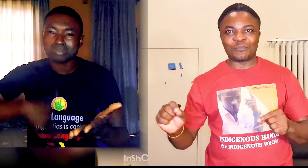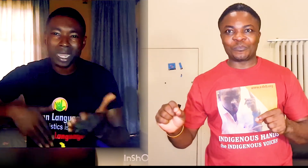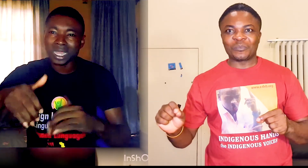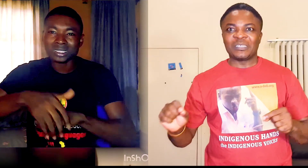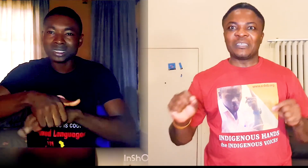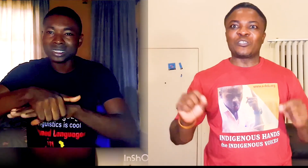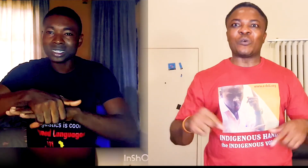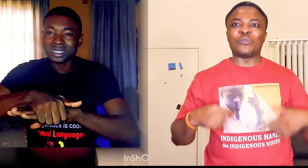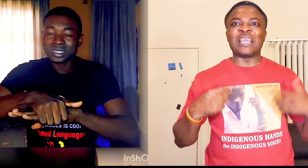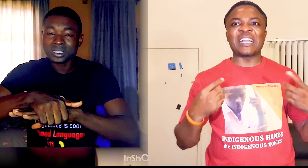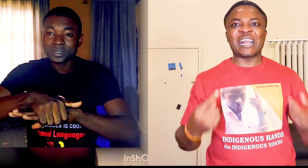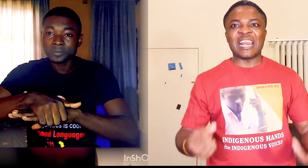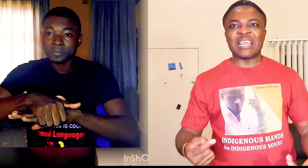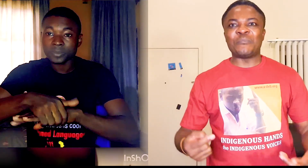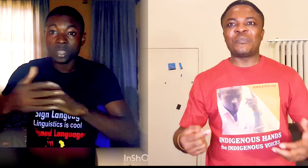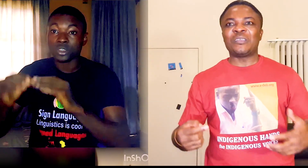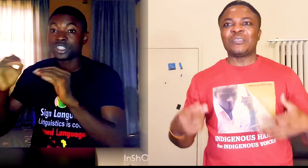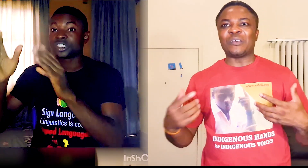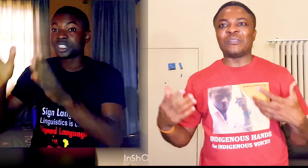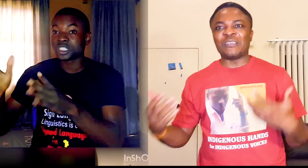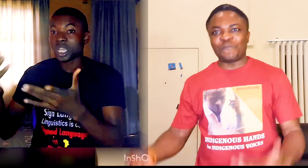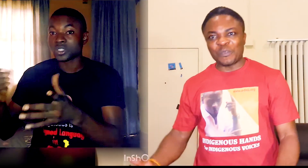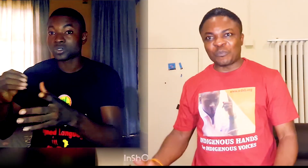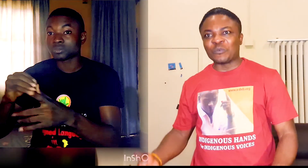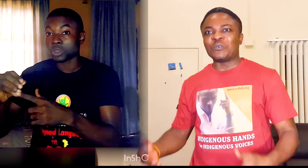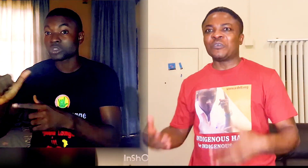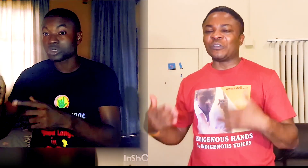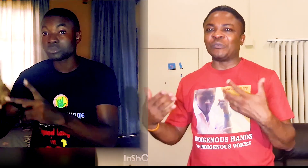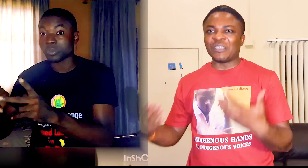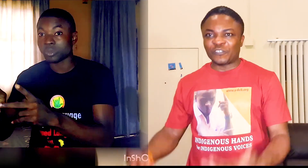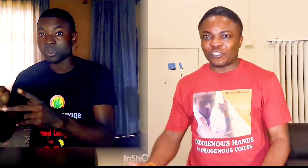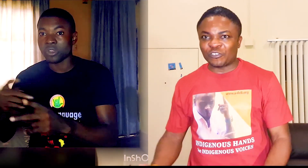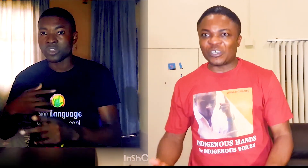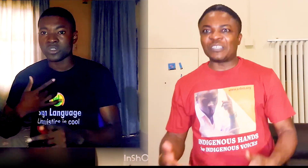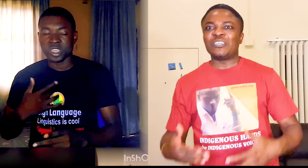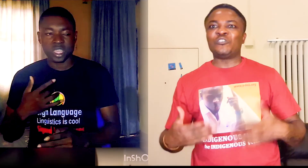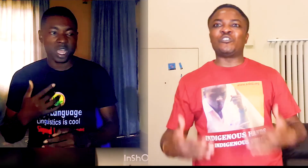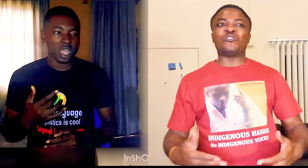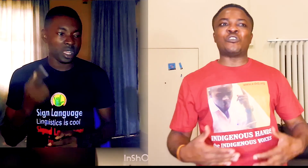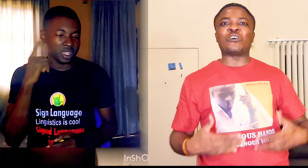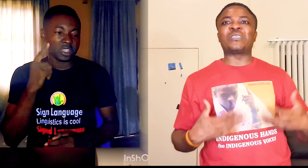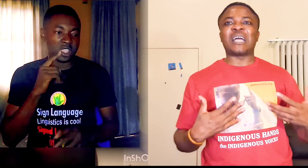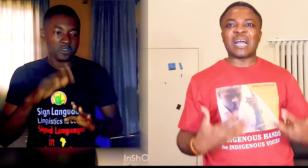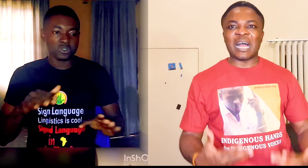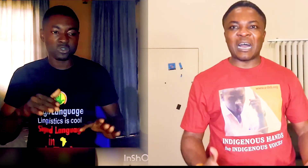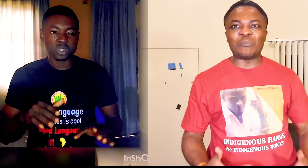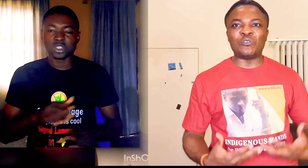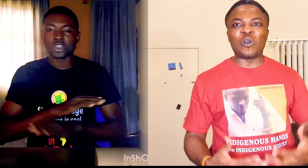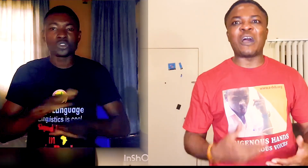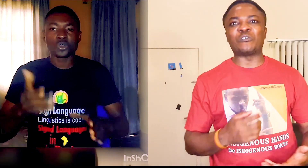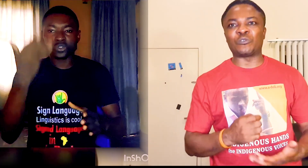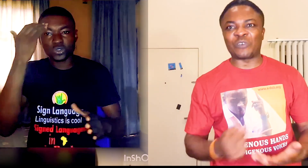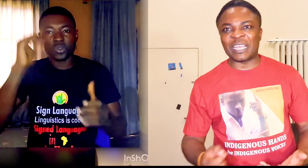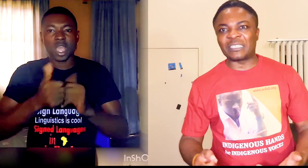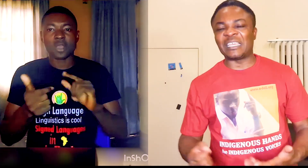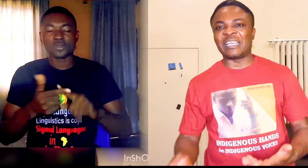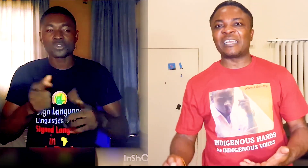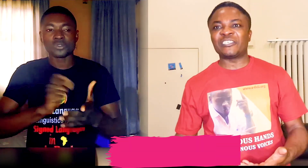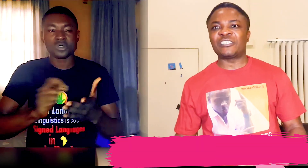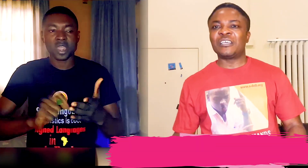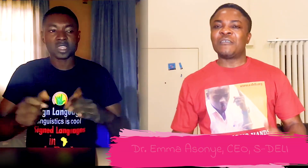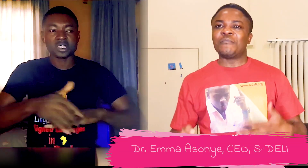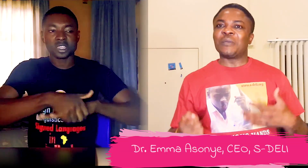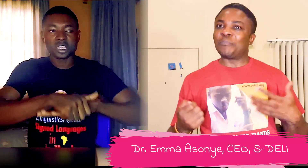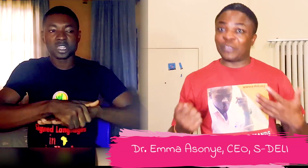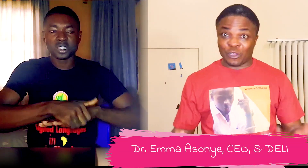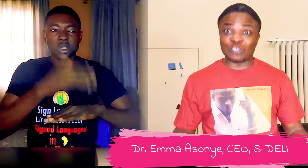English. So they claim that deaf children do not know how to write